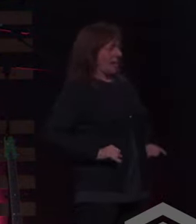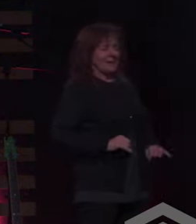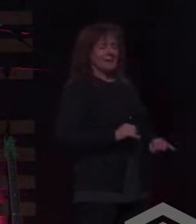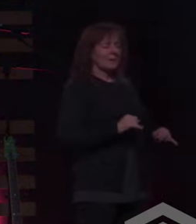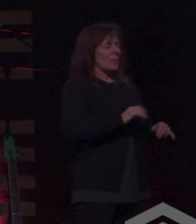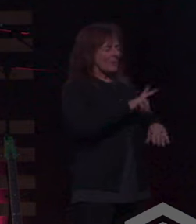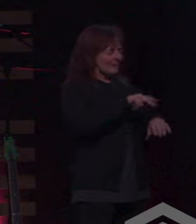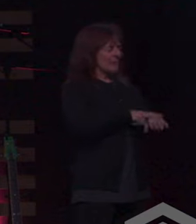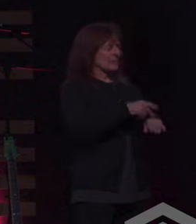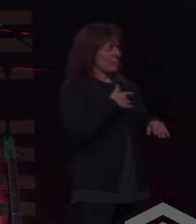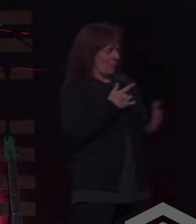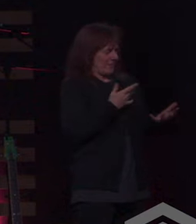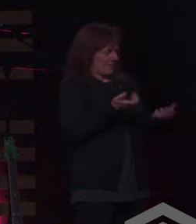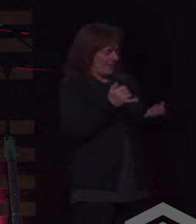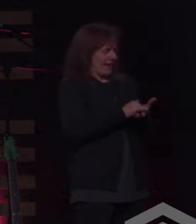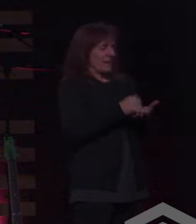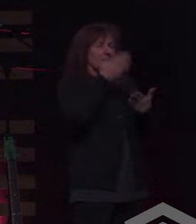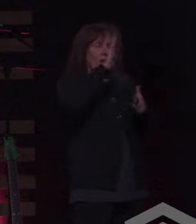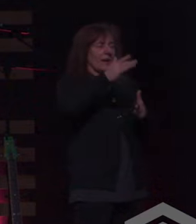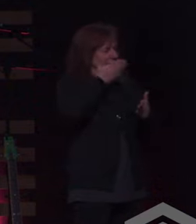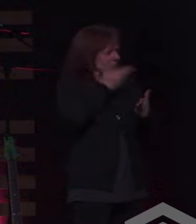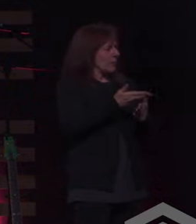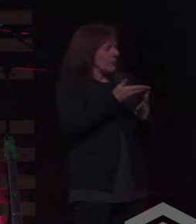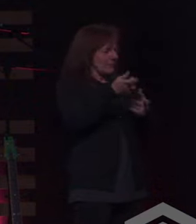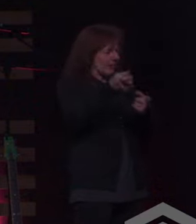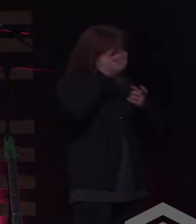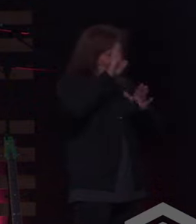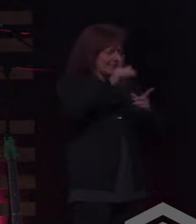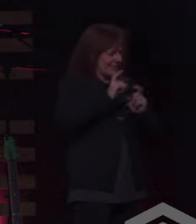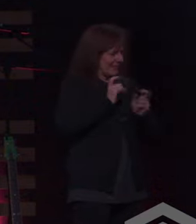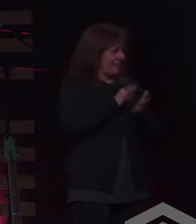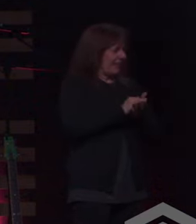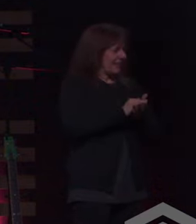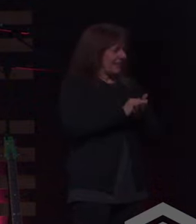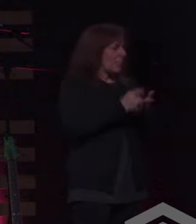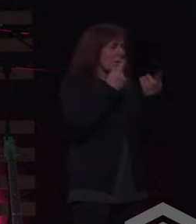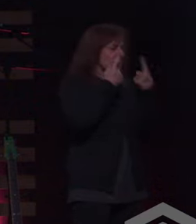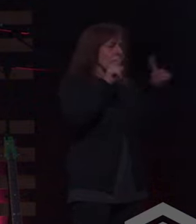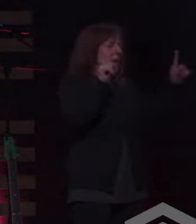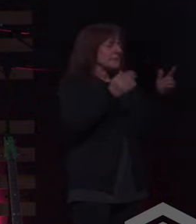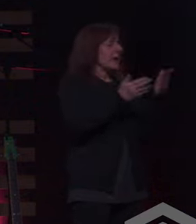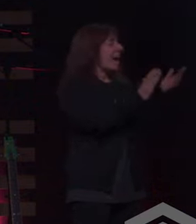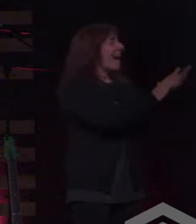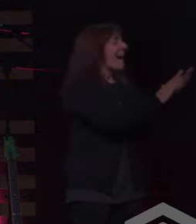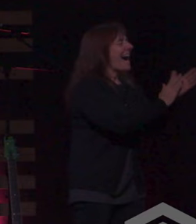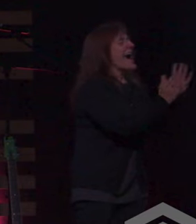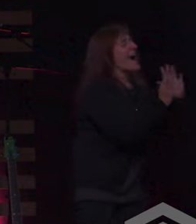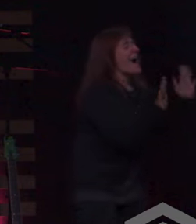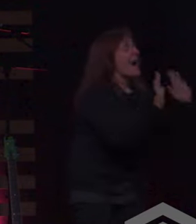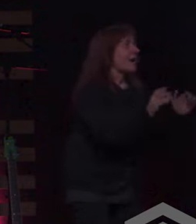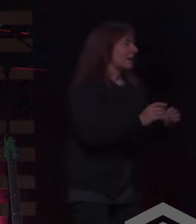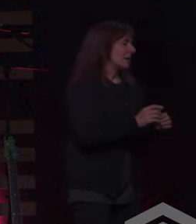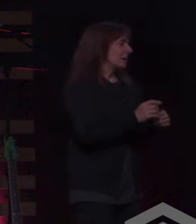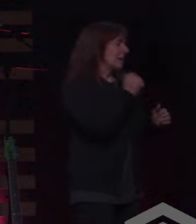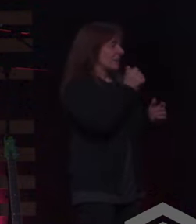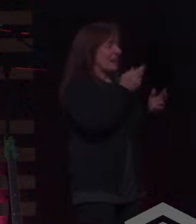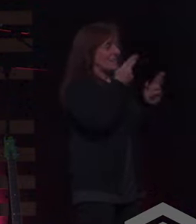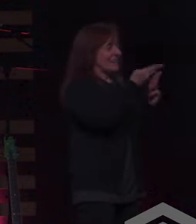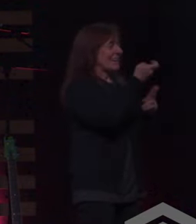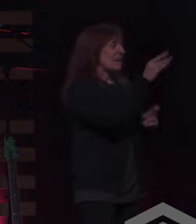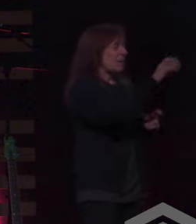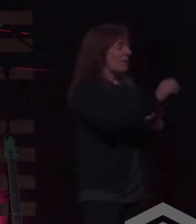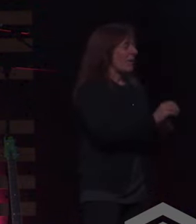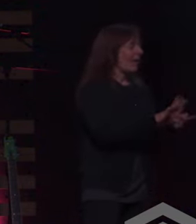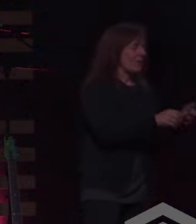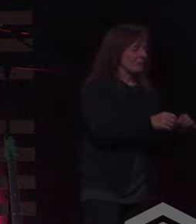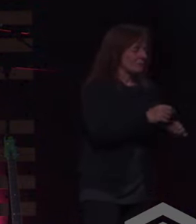is a natural thing that God has given. That's a good thing. Otherwise, they wouldn't accomplish things. We wouldn't have the earth populated. You know, if we didn't have any